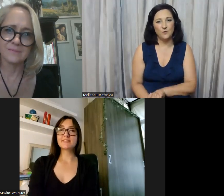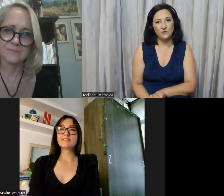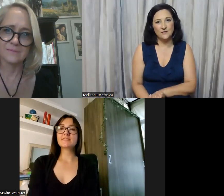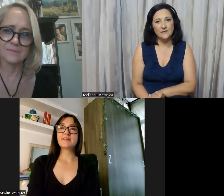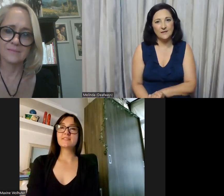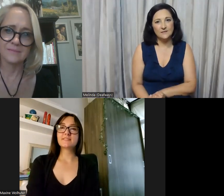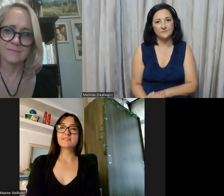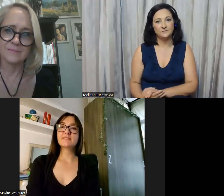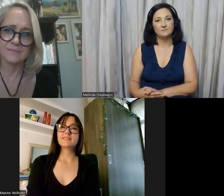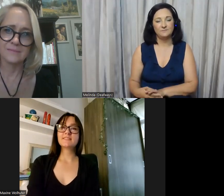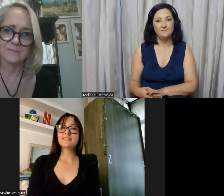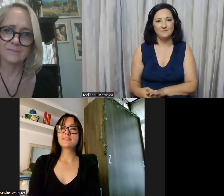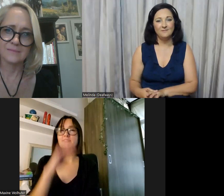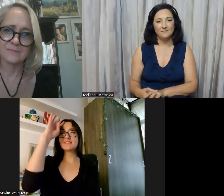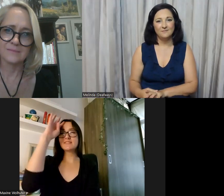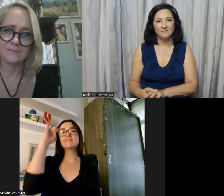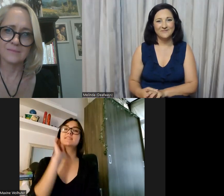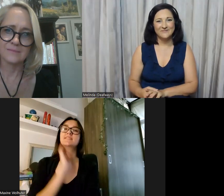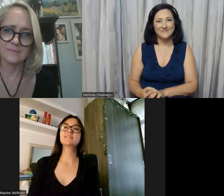when you did that?